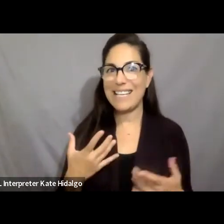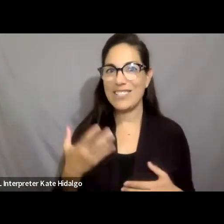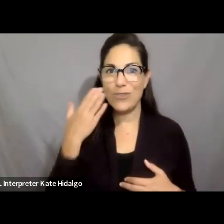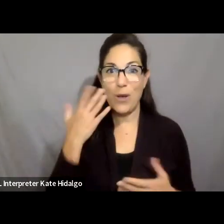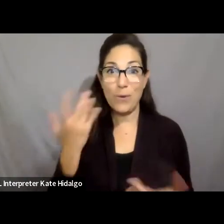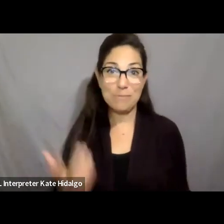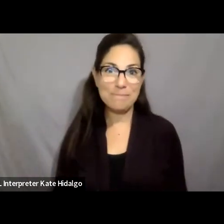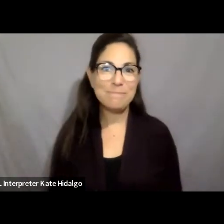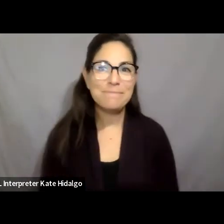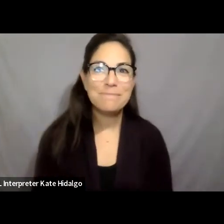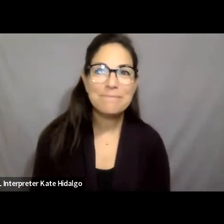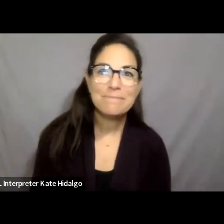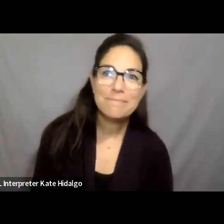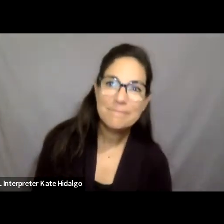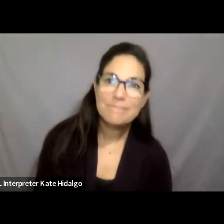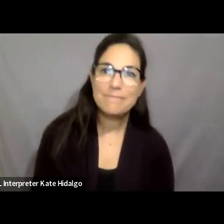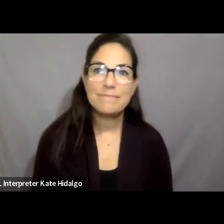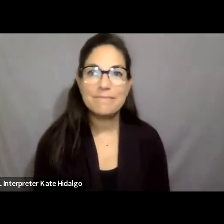about.